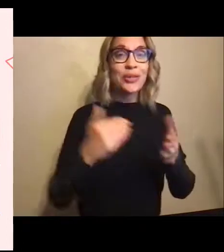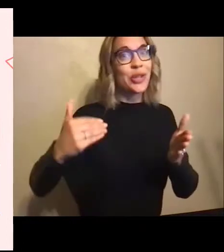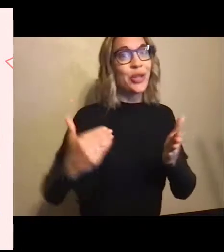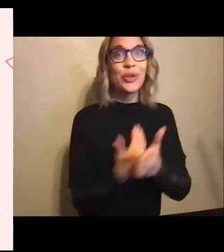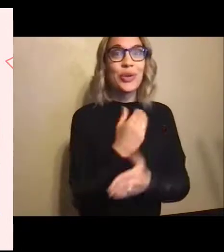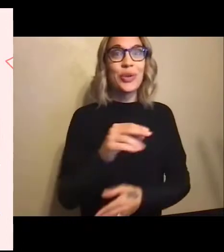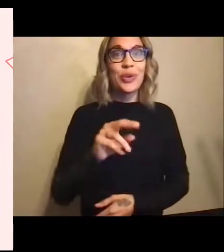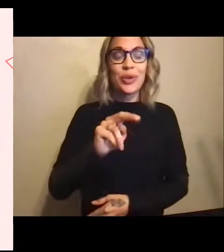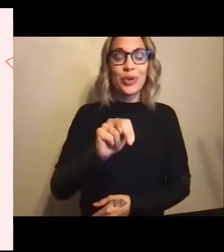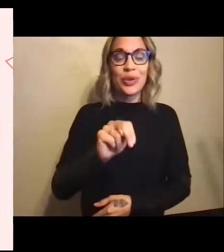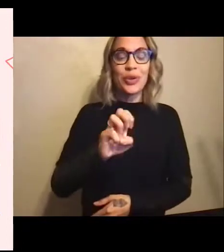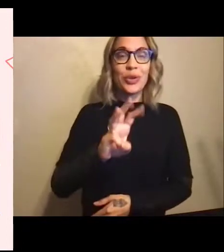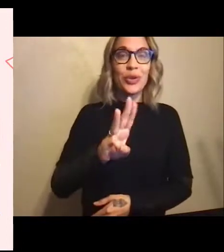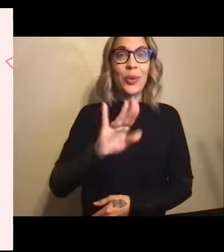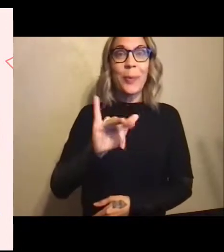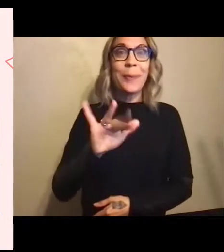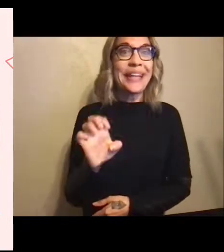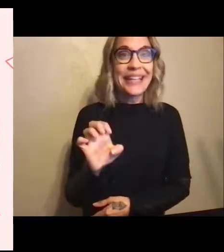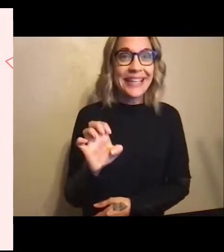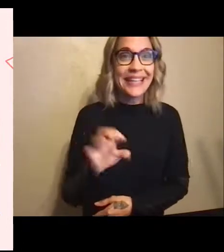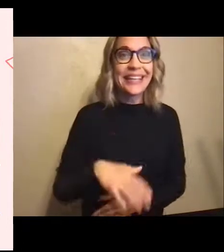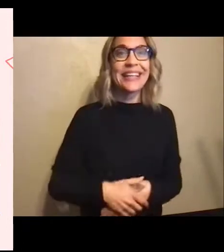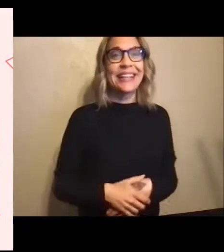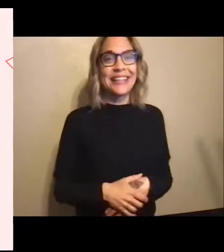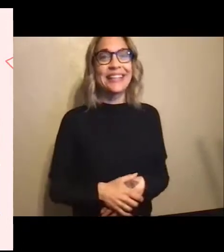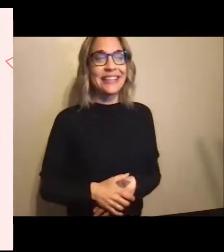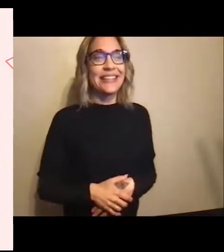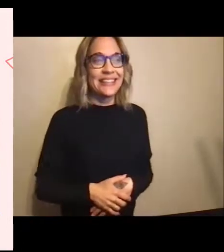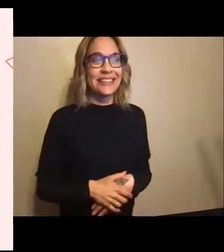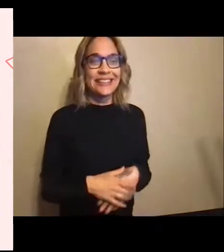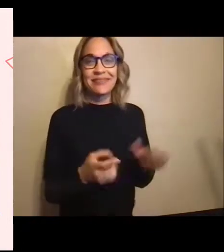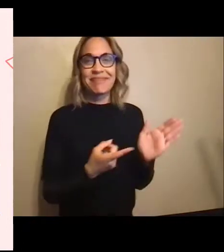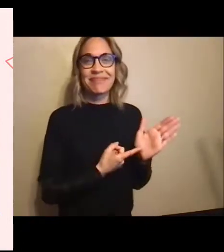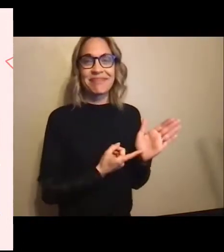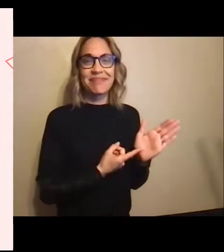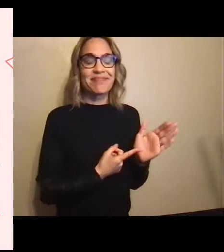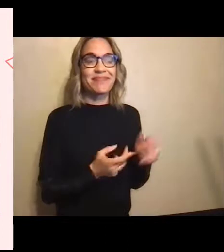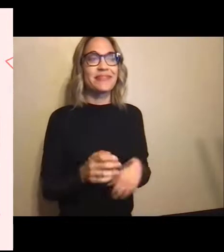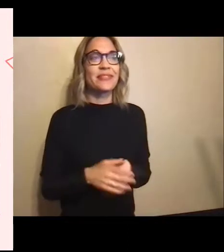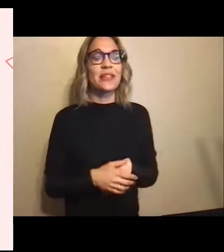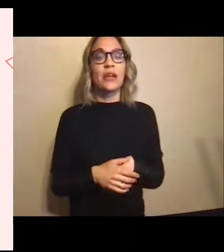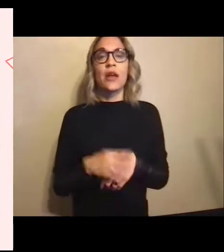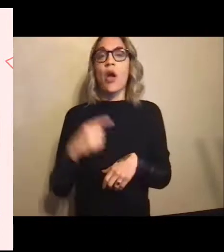have none, and they're called newbies.